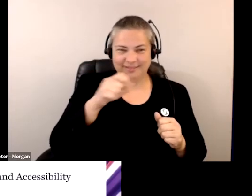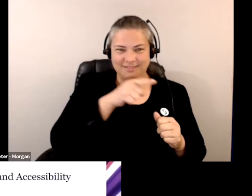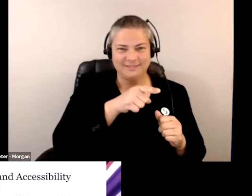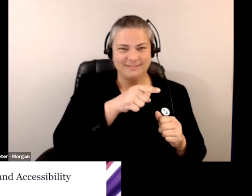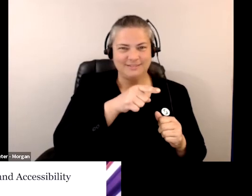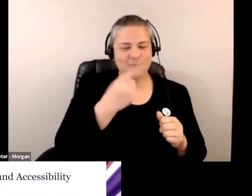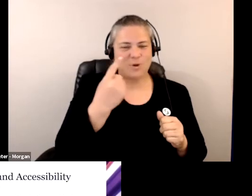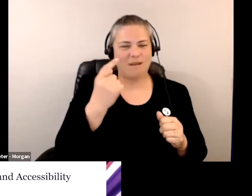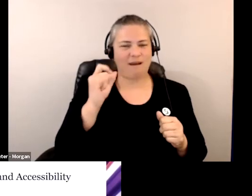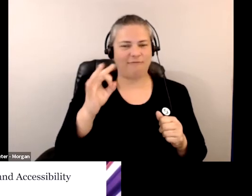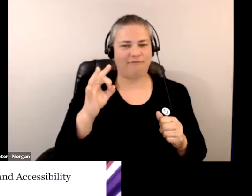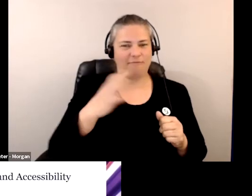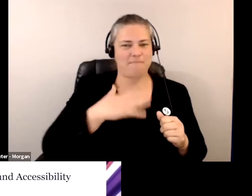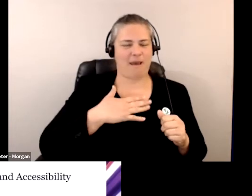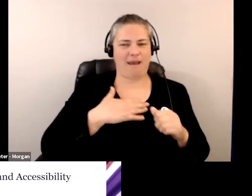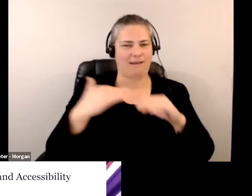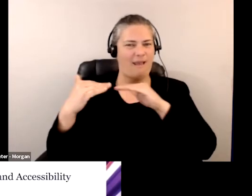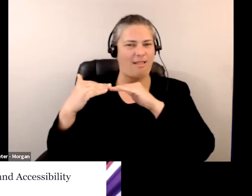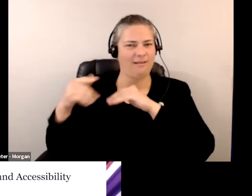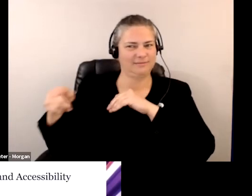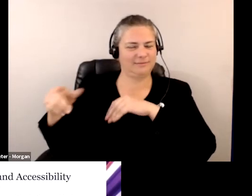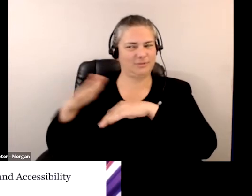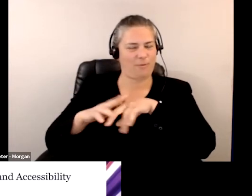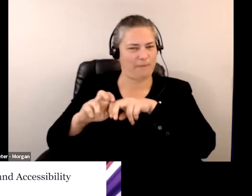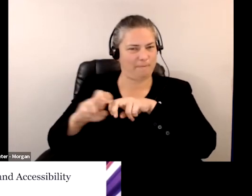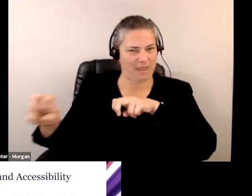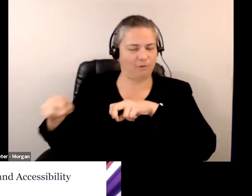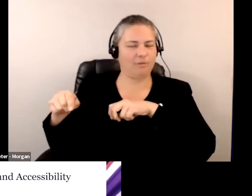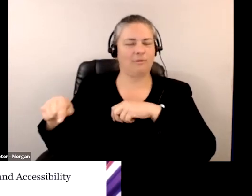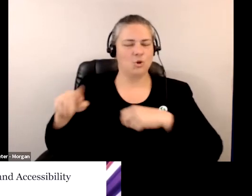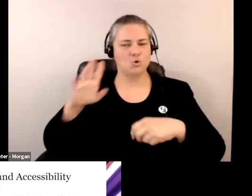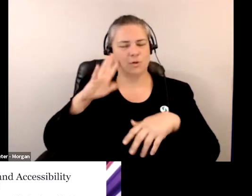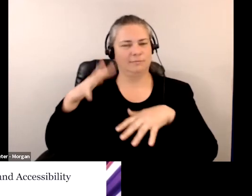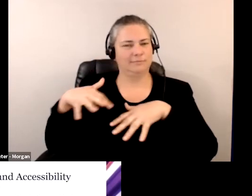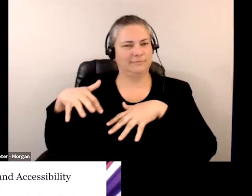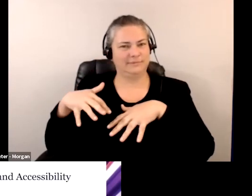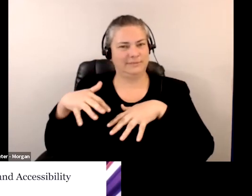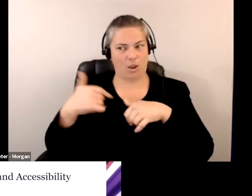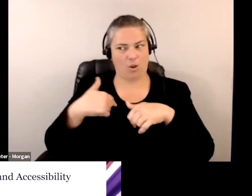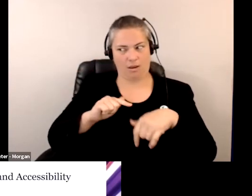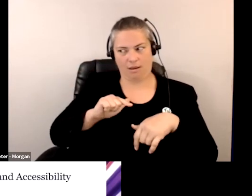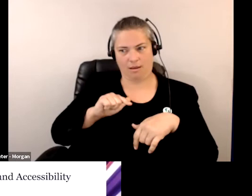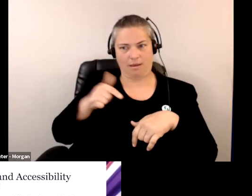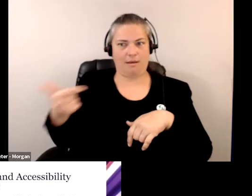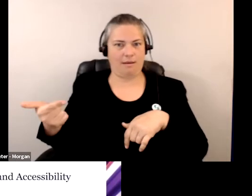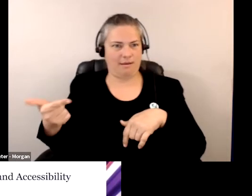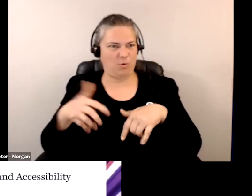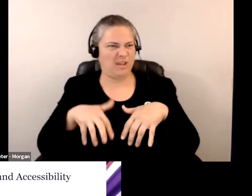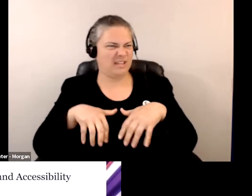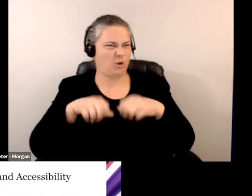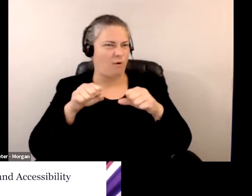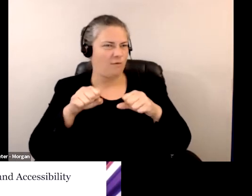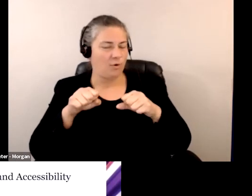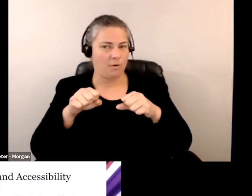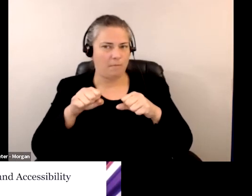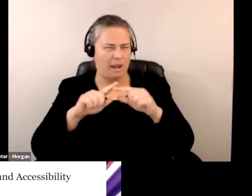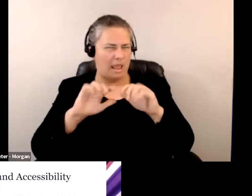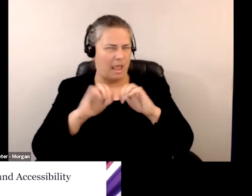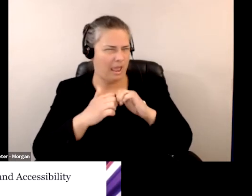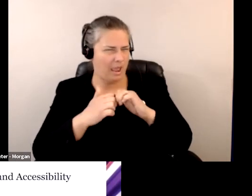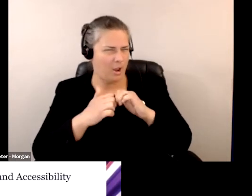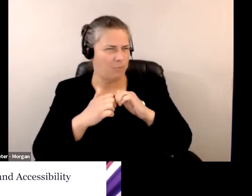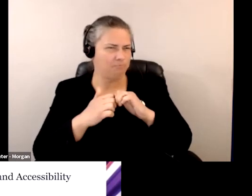one of my colleagues on the panel, and he's going to take over from now. But I'm not quite sure how we do